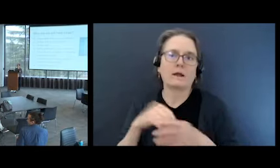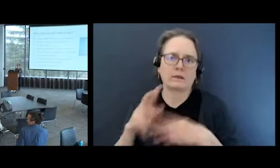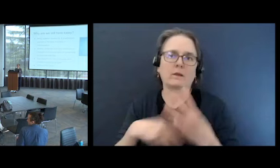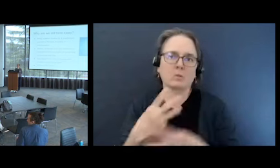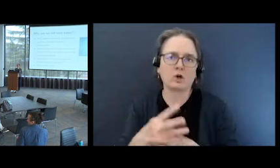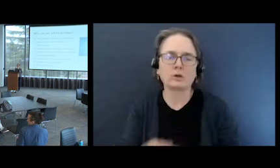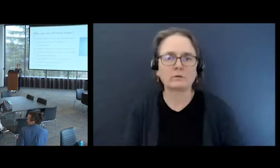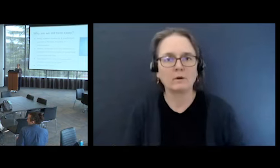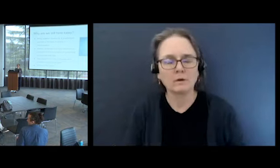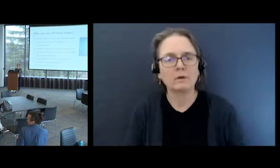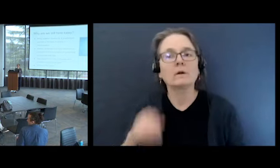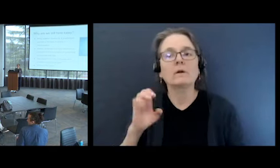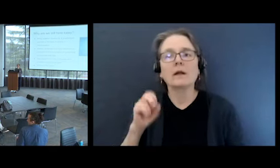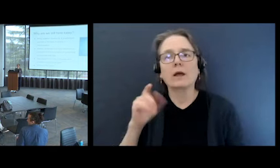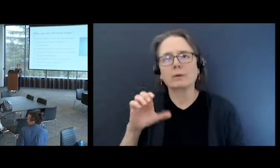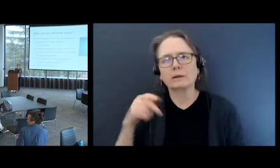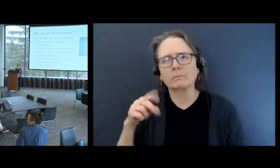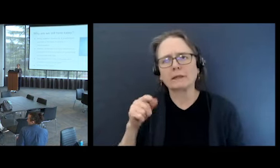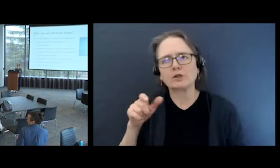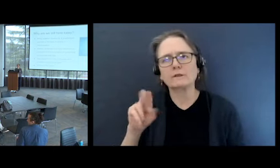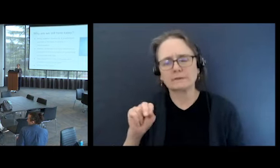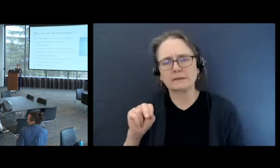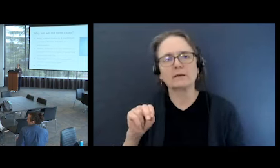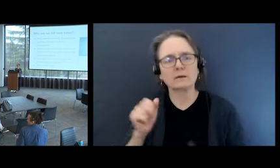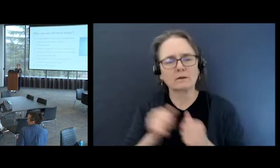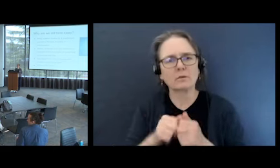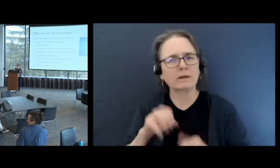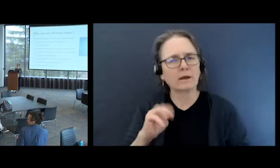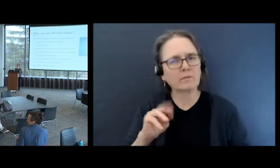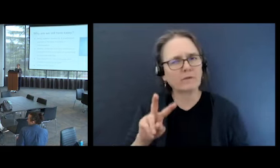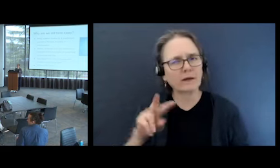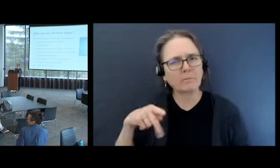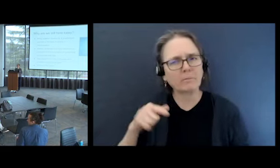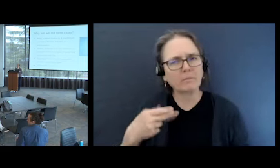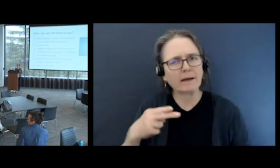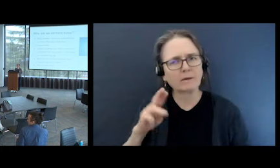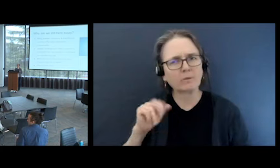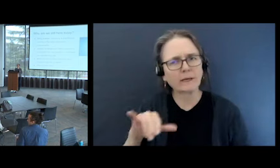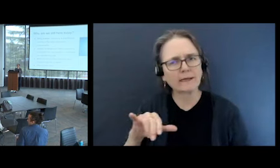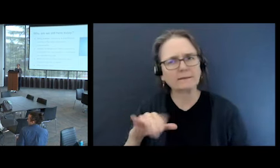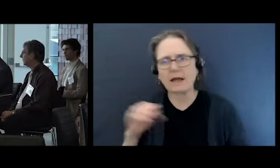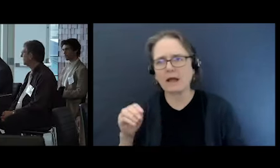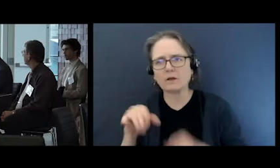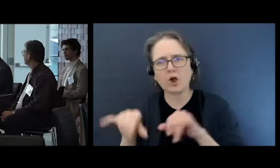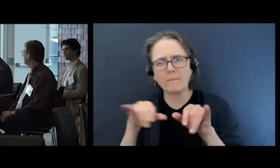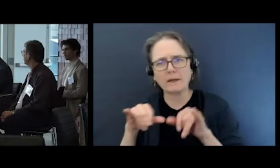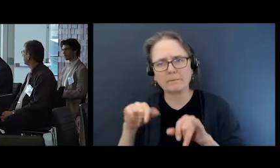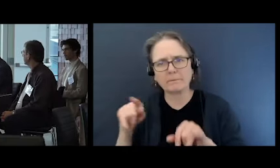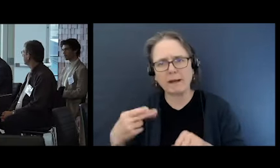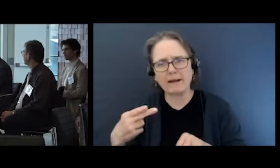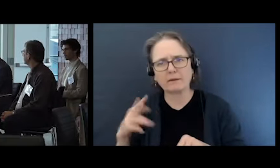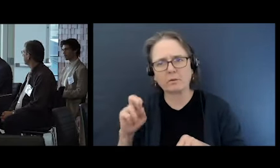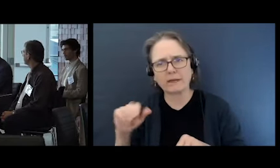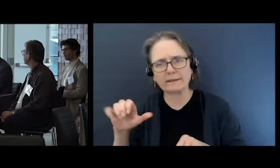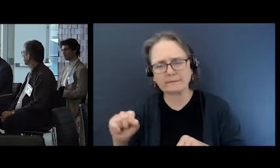Eric Peterson with the MV Pathways and Common Paths Project and Transportation Geek, and here to listen and learn from the